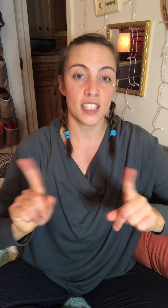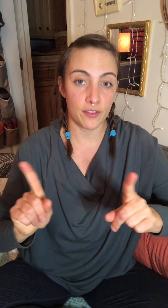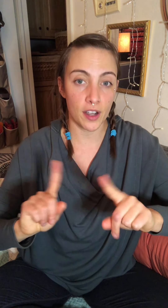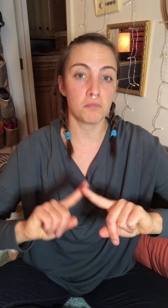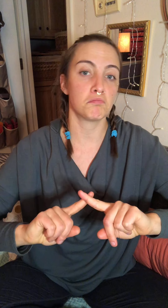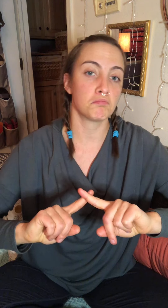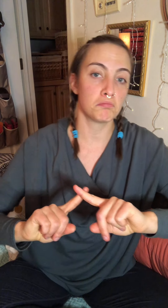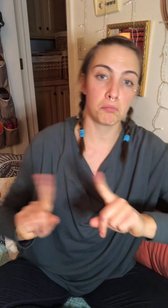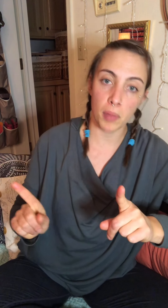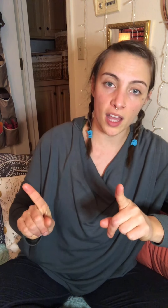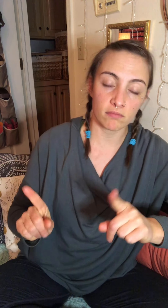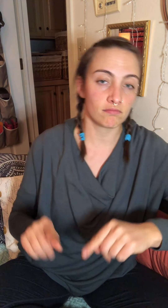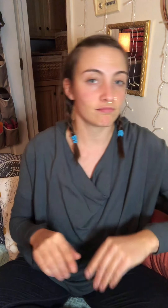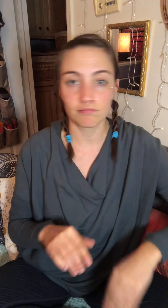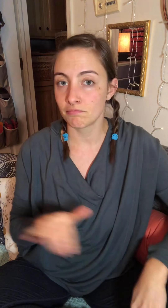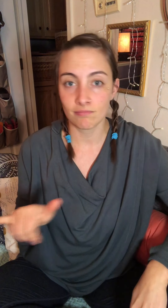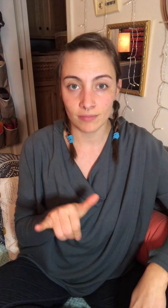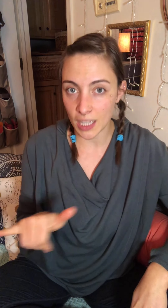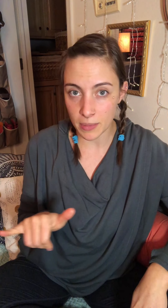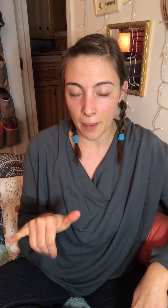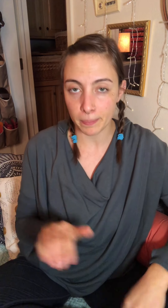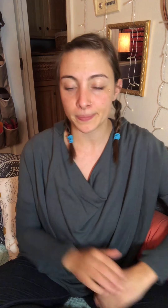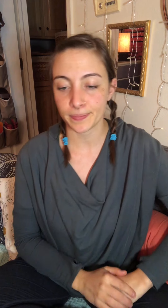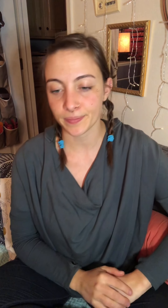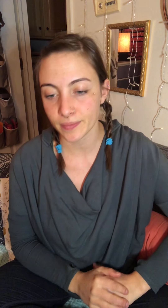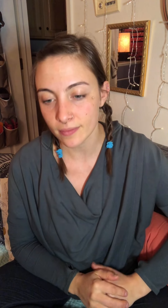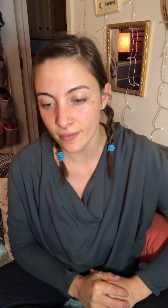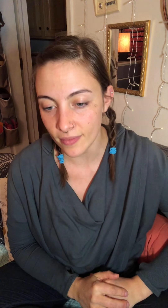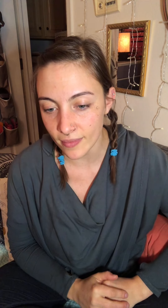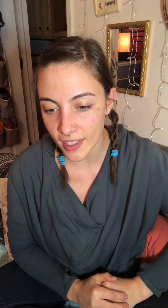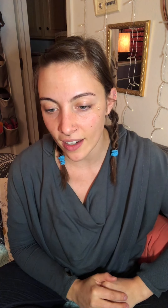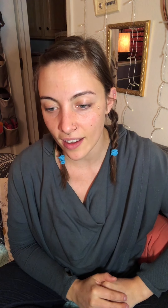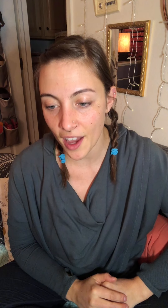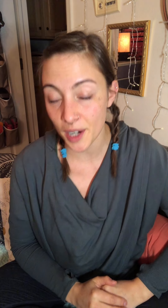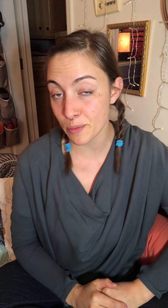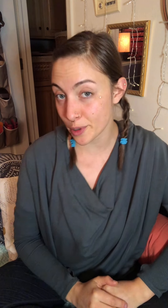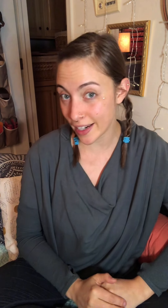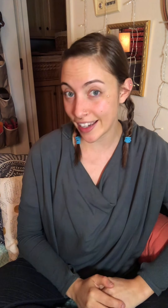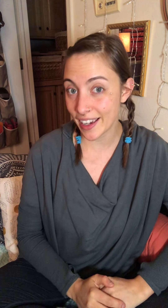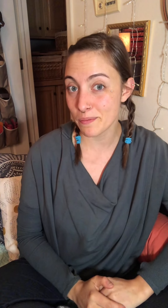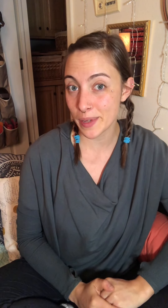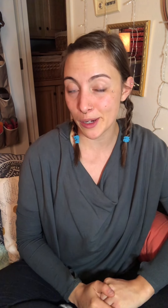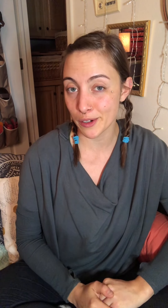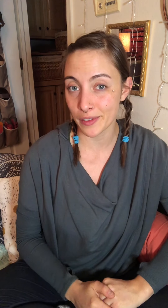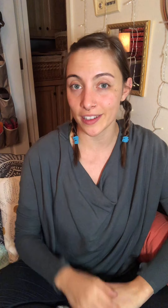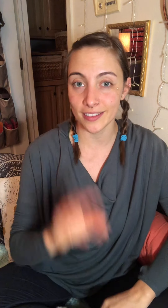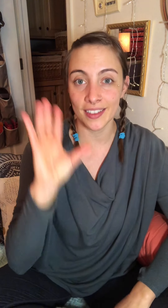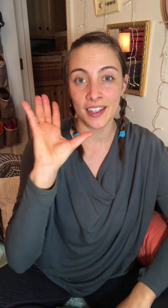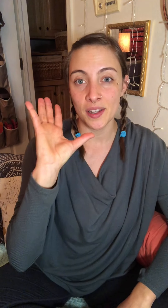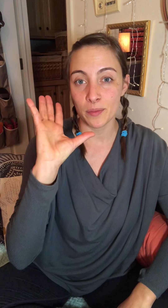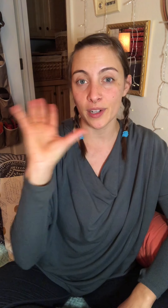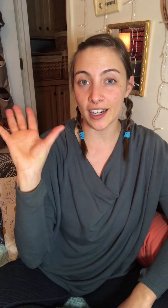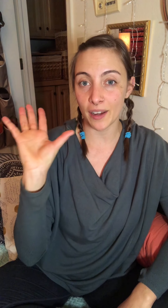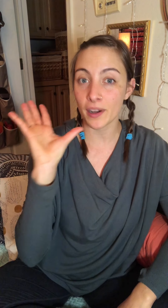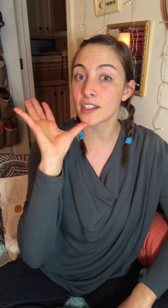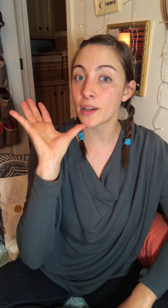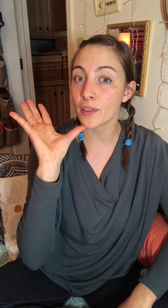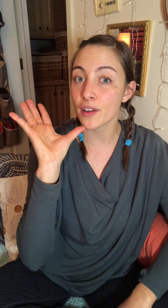Different, but same. All right, pretty and beautiful. Pretty, we're gonna start with our thumb